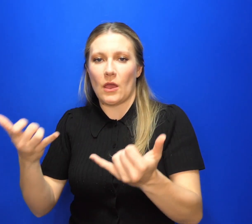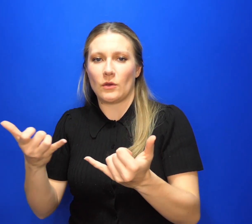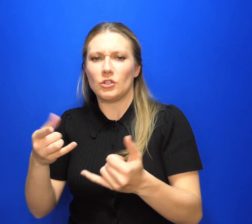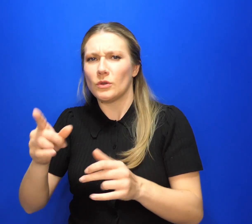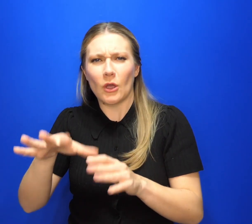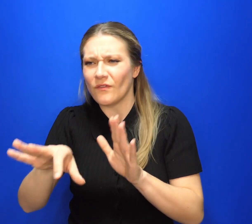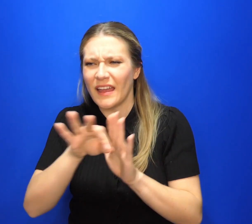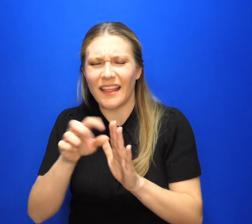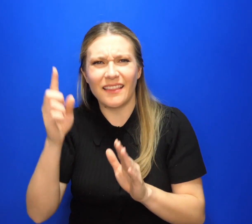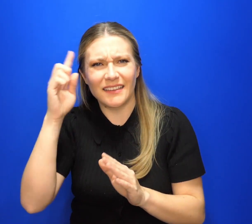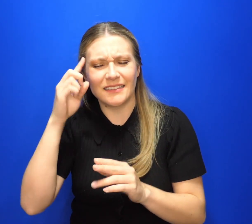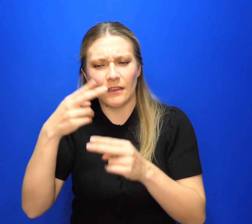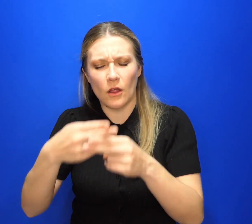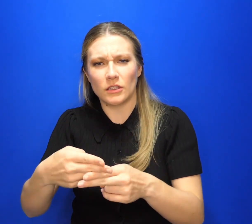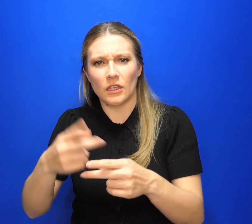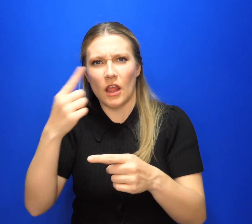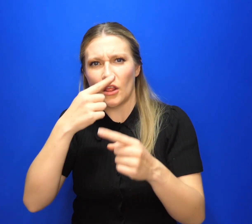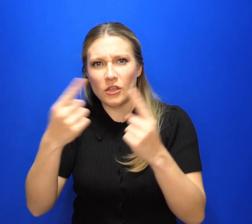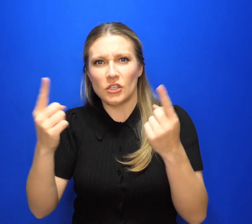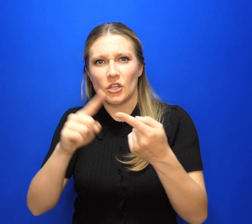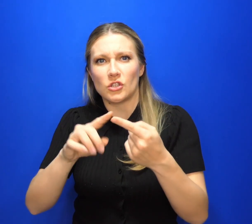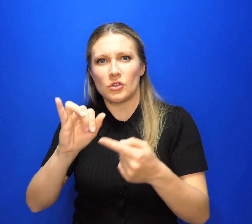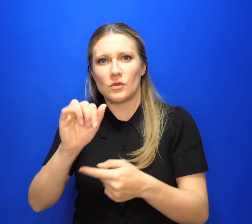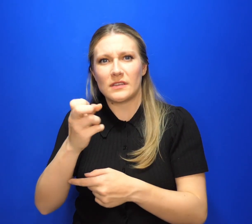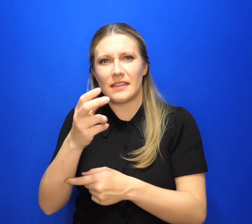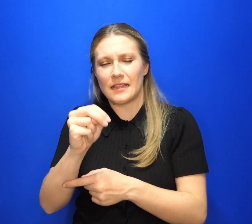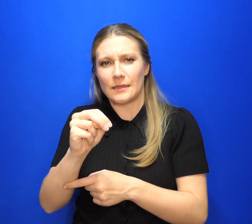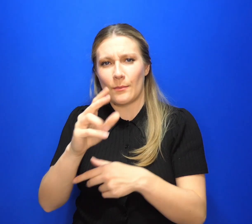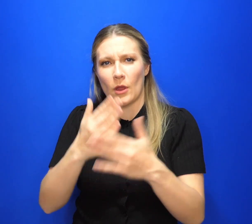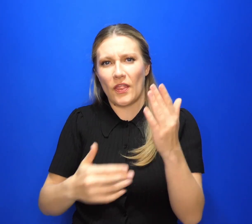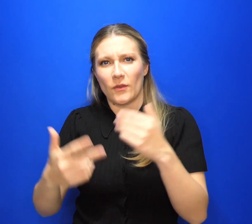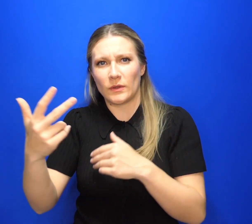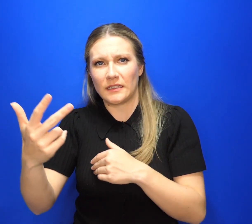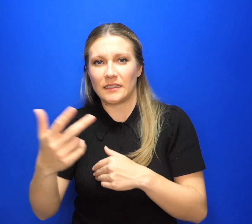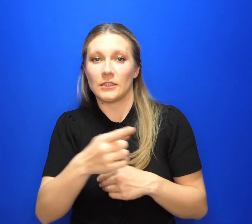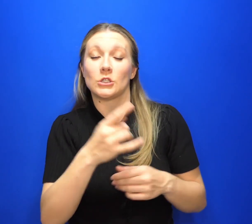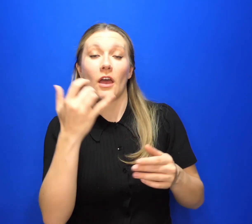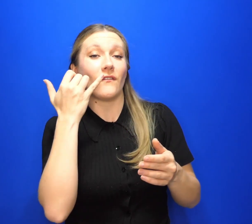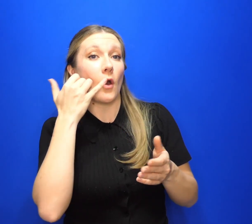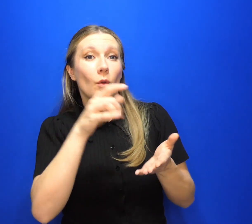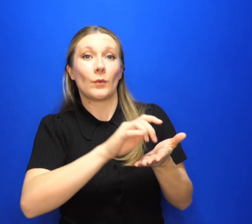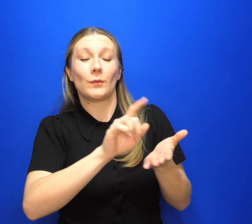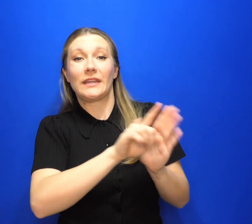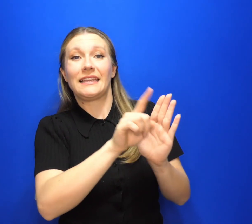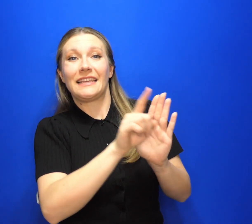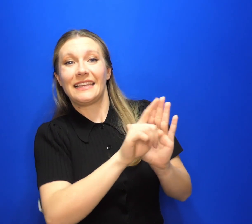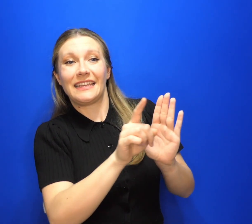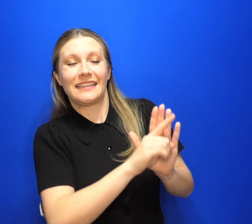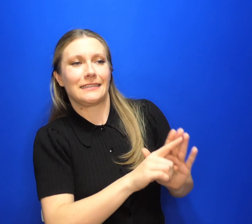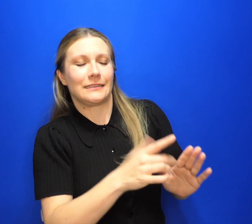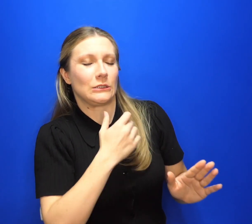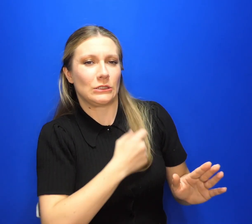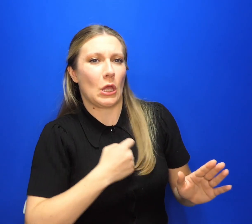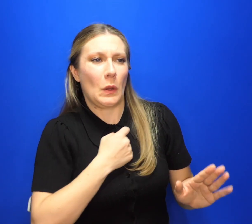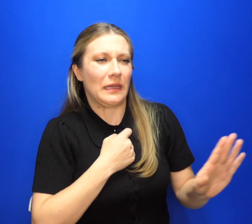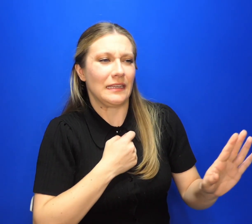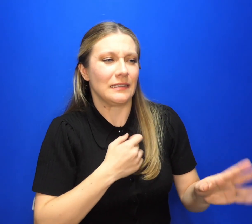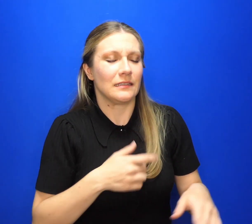Allergic to Insulin Part 3. Sorry. No, don't be sorry. That's my alert that I should have turned